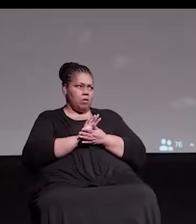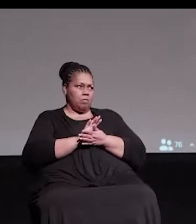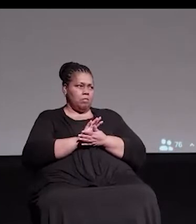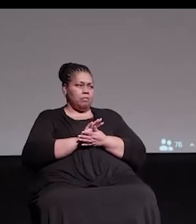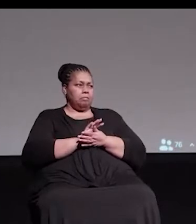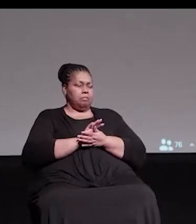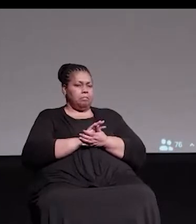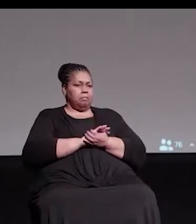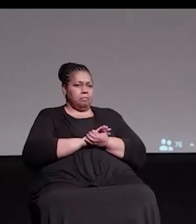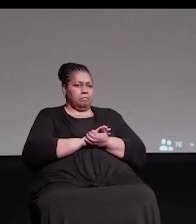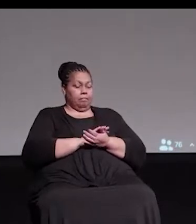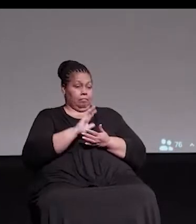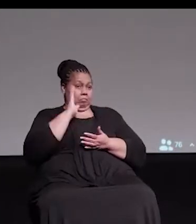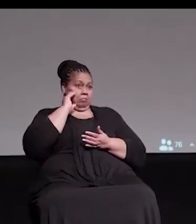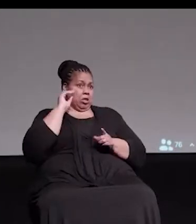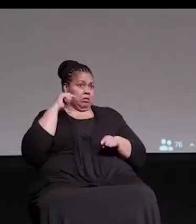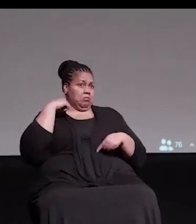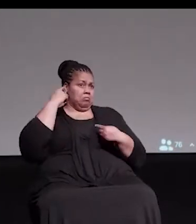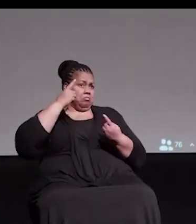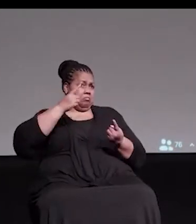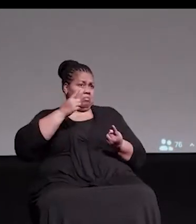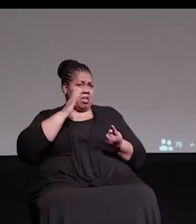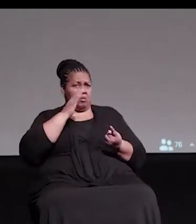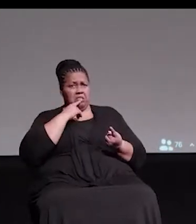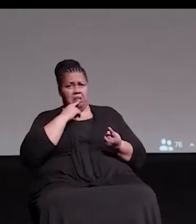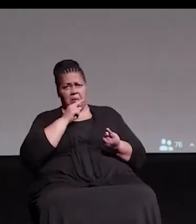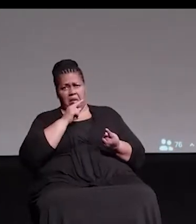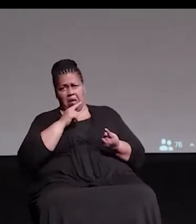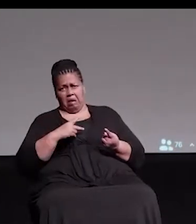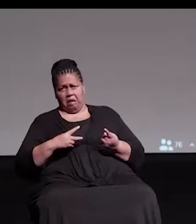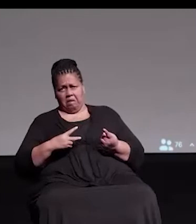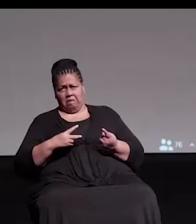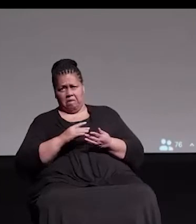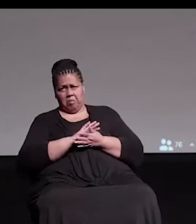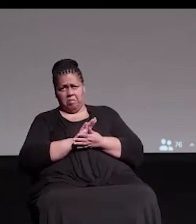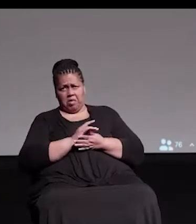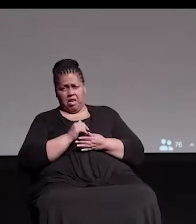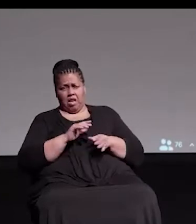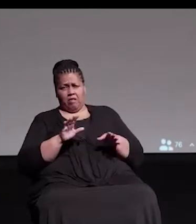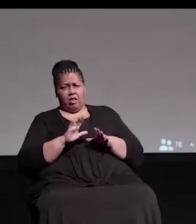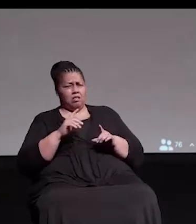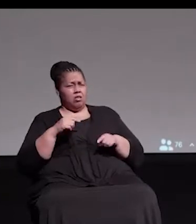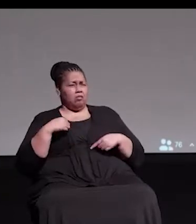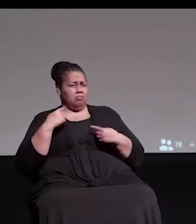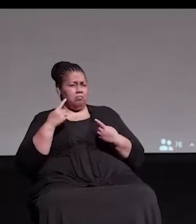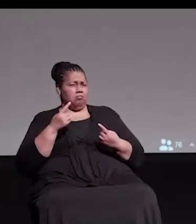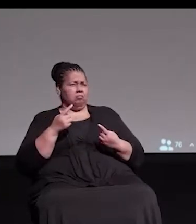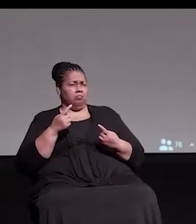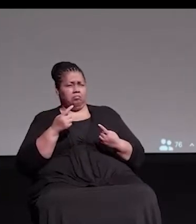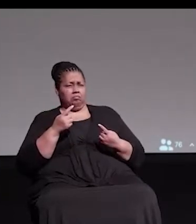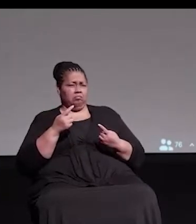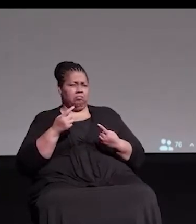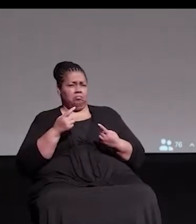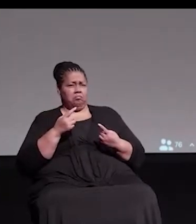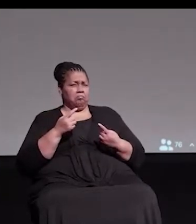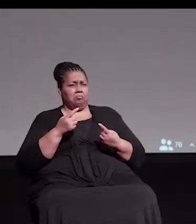film. In my experience, I'd say like half the films I've done have been sort of more